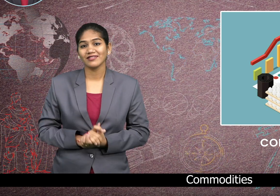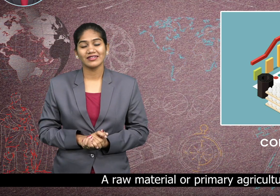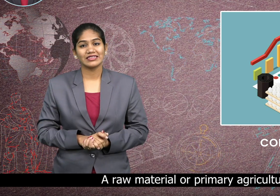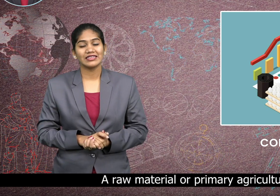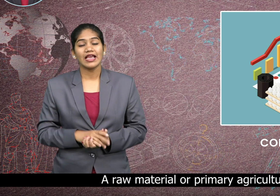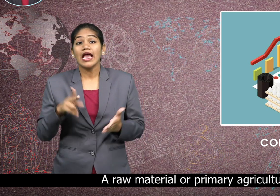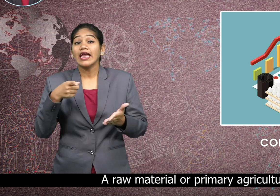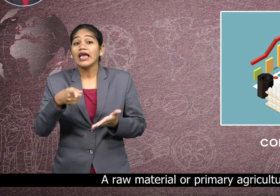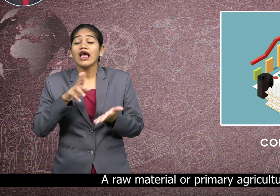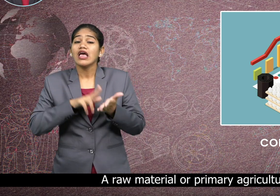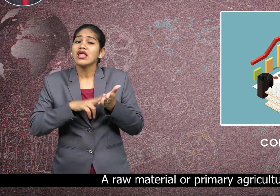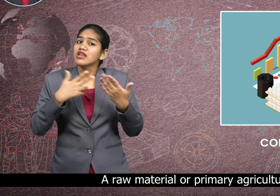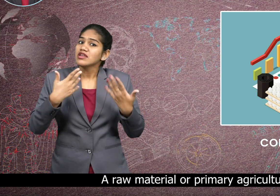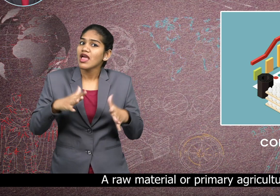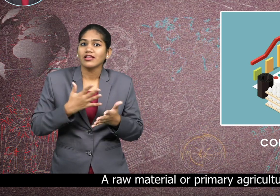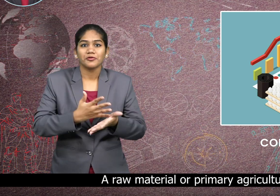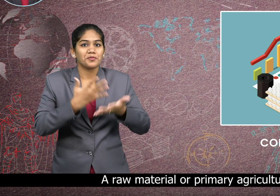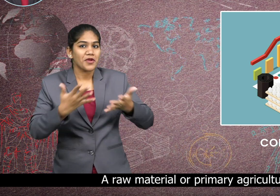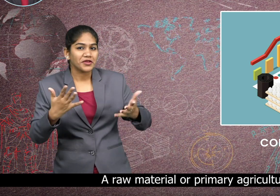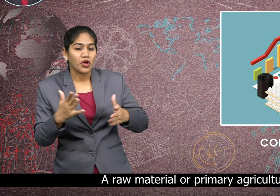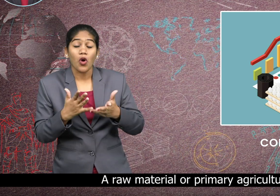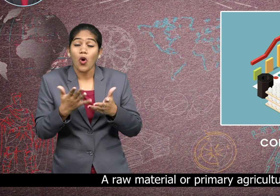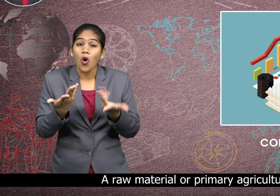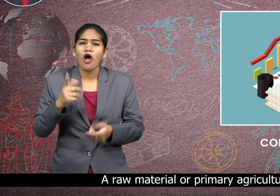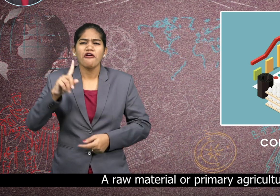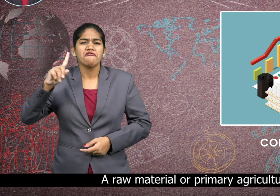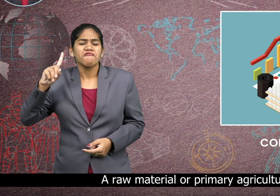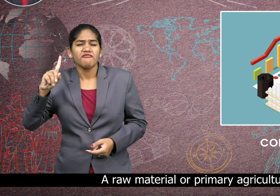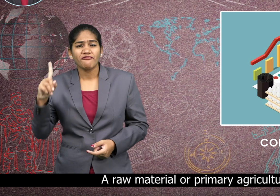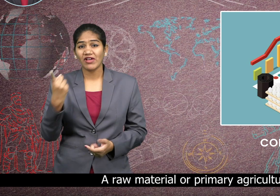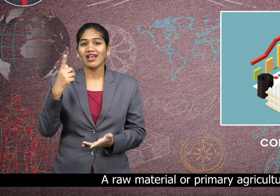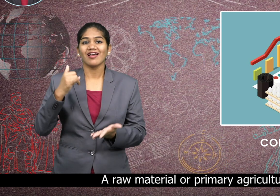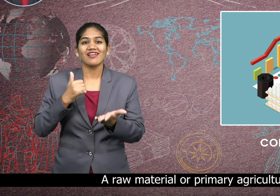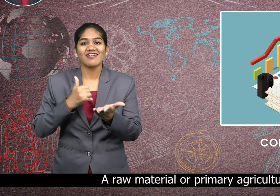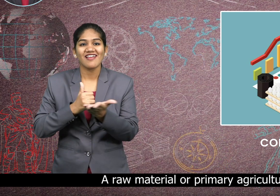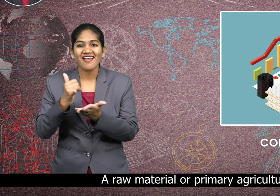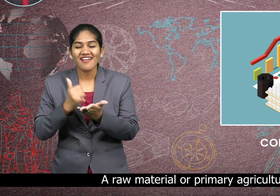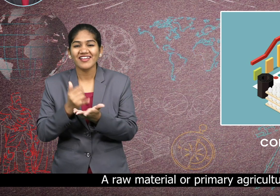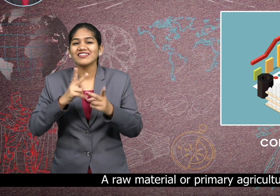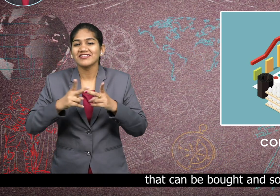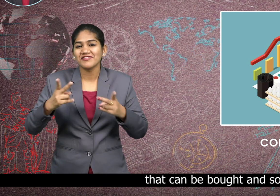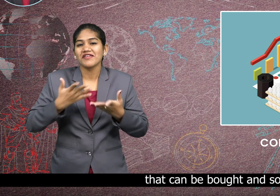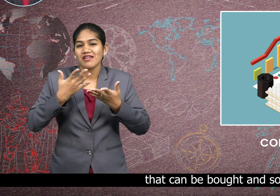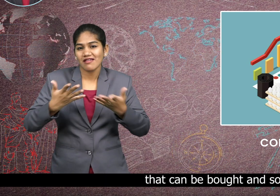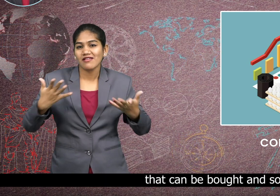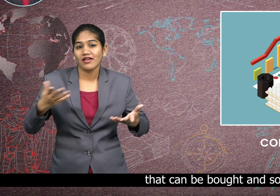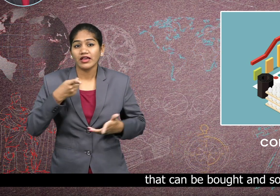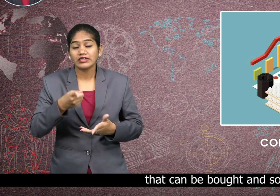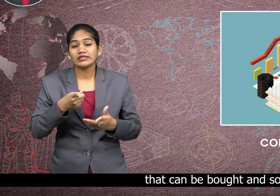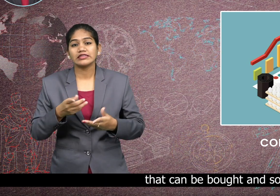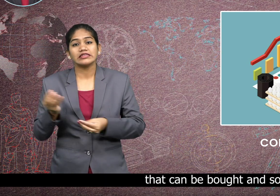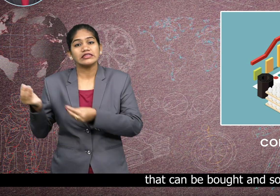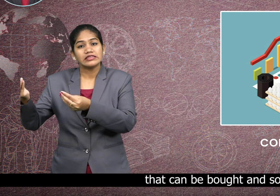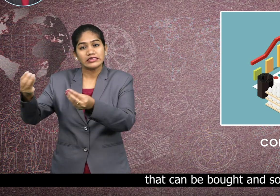a raw material or primary agricultural product that can be bought and